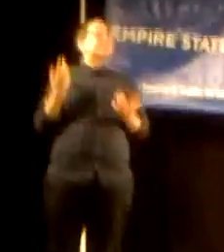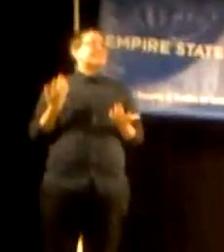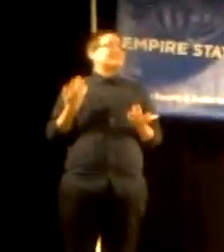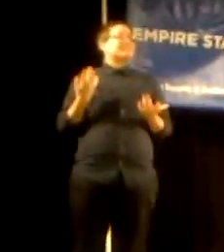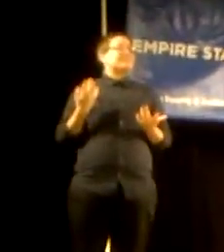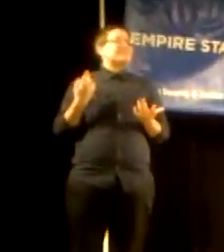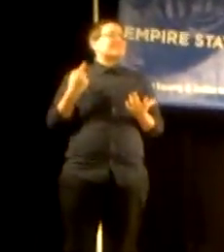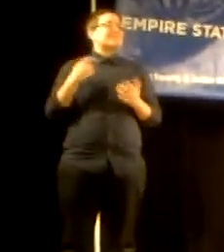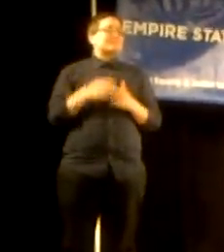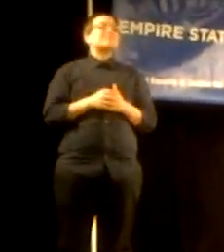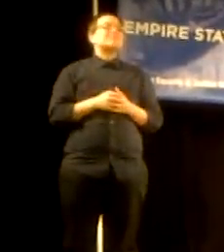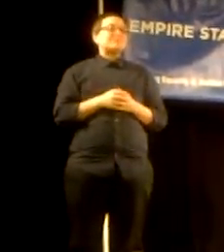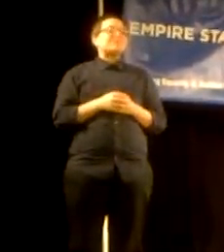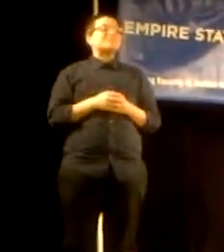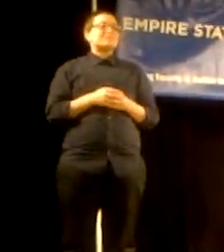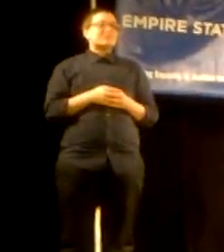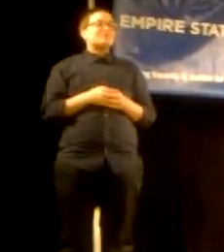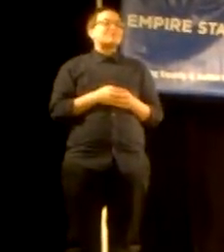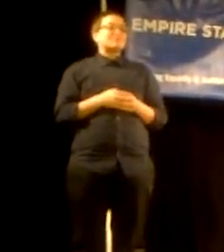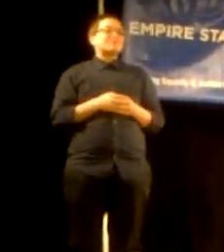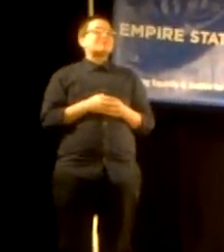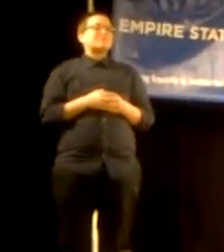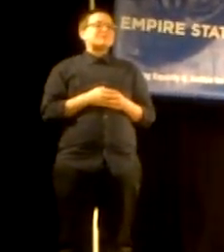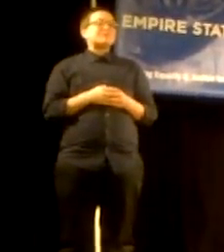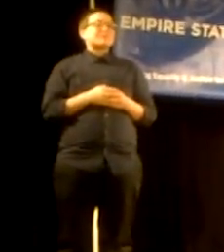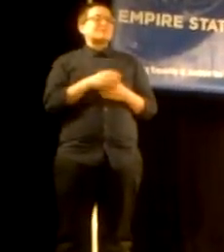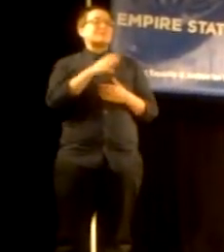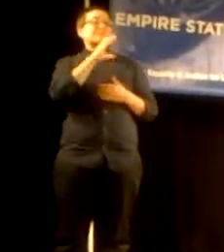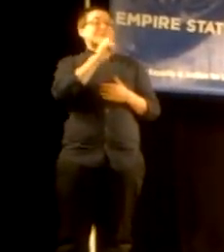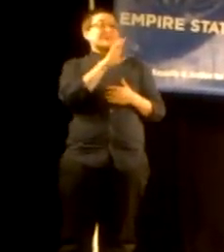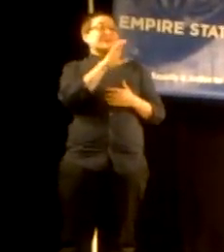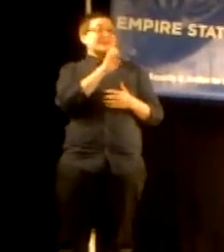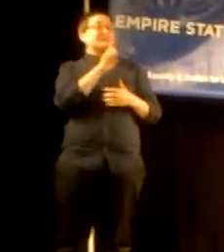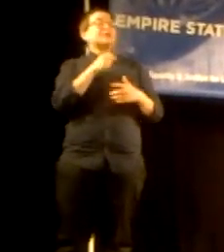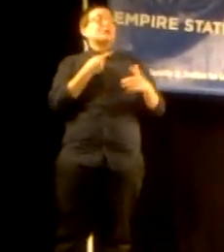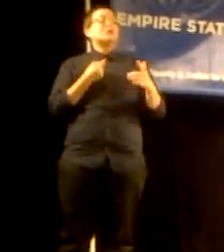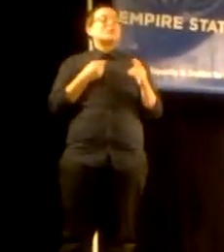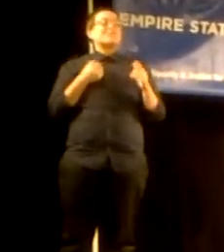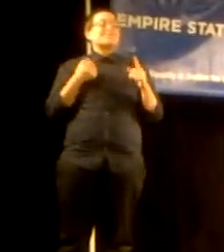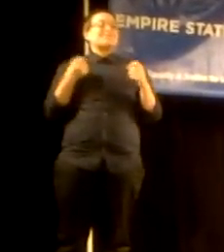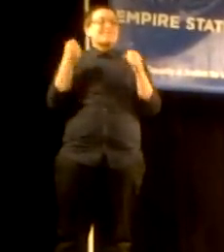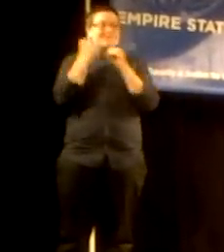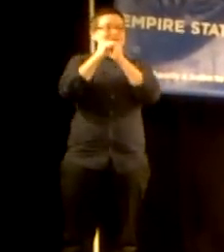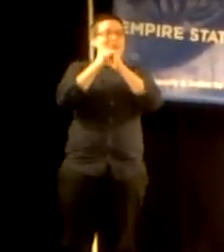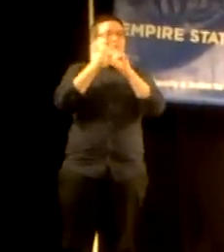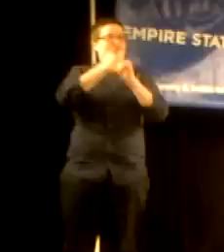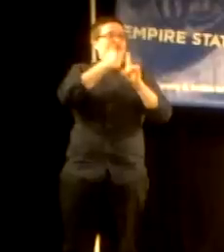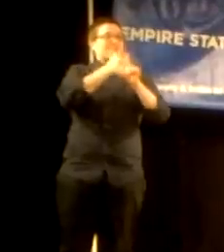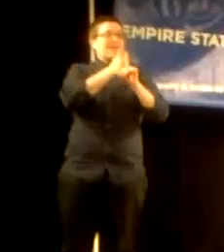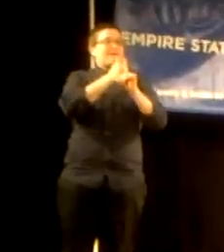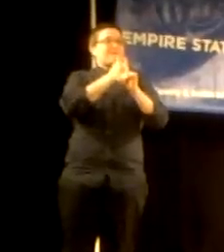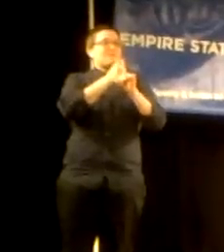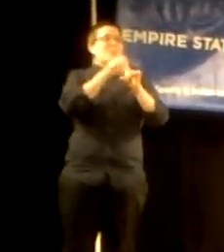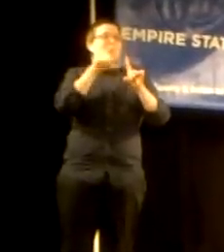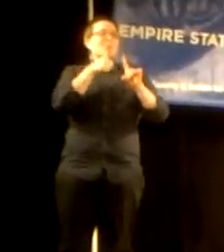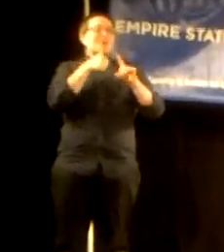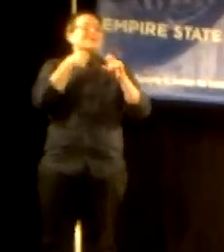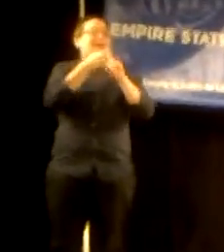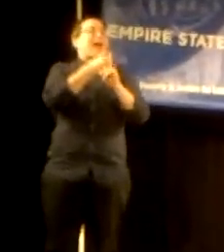her salivary gland. C.C., who was merely defending herself from a racist and transphobic attack.